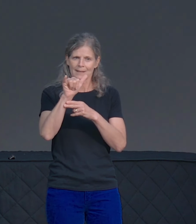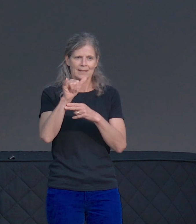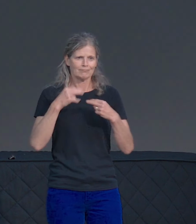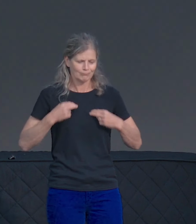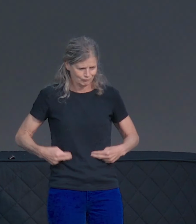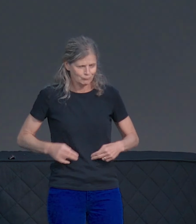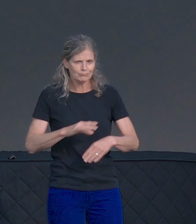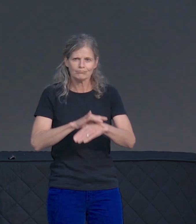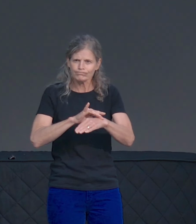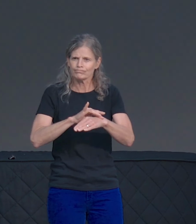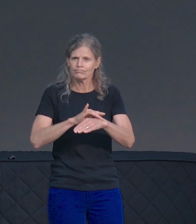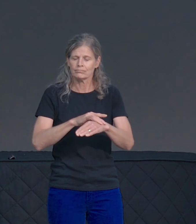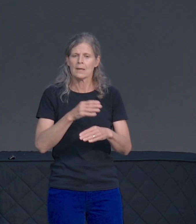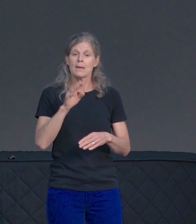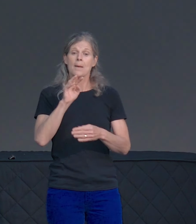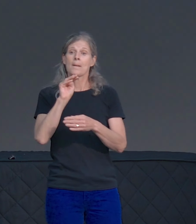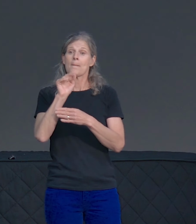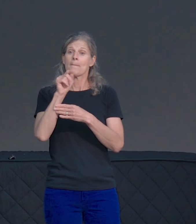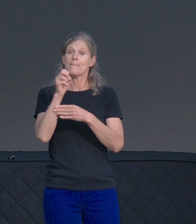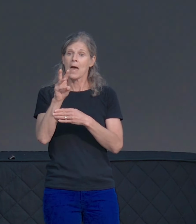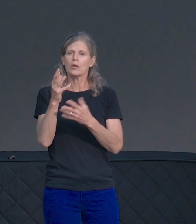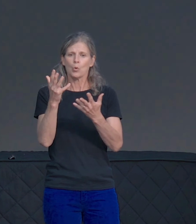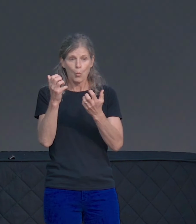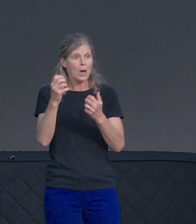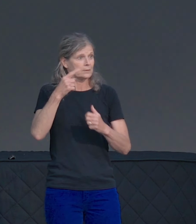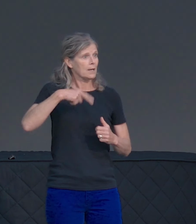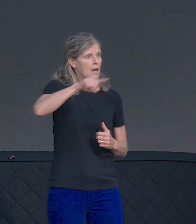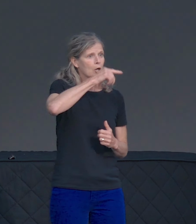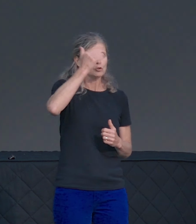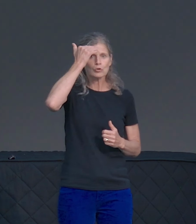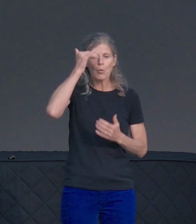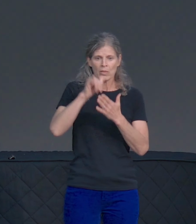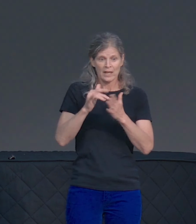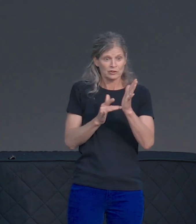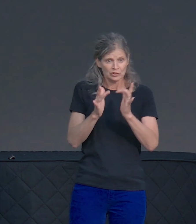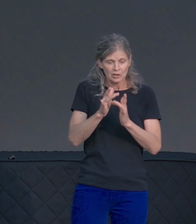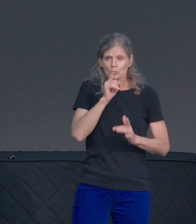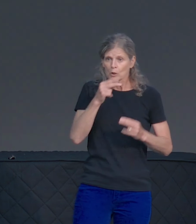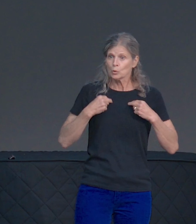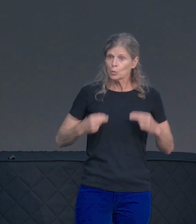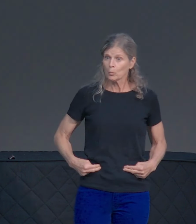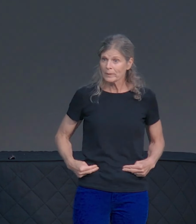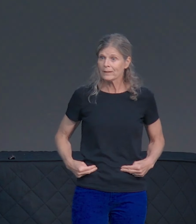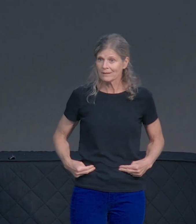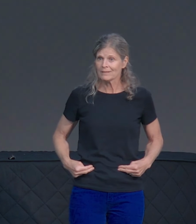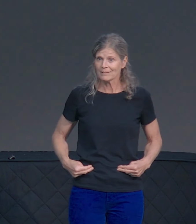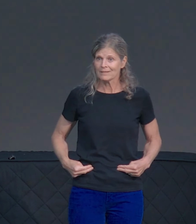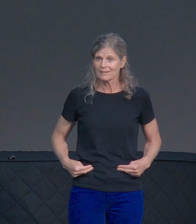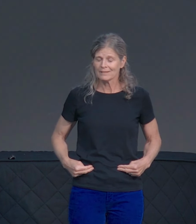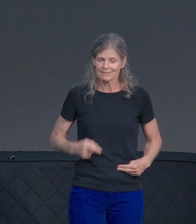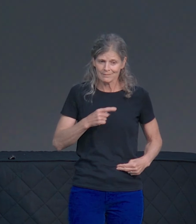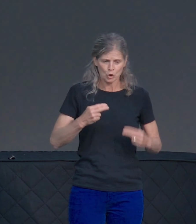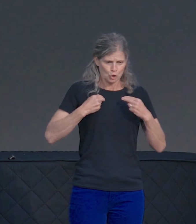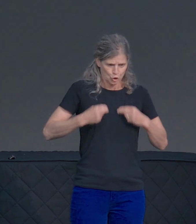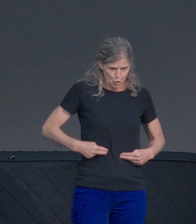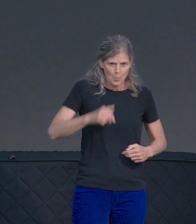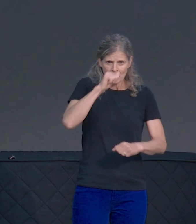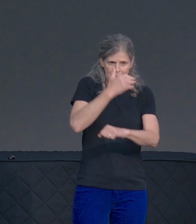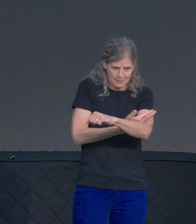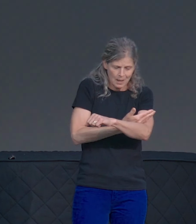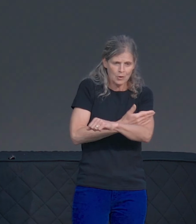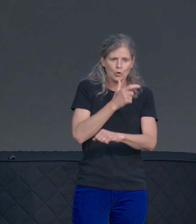Matthew wants us to know that Jesus is human. And so we see Jesus as the human Son who will